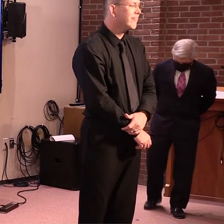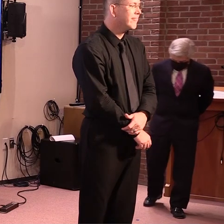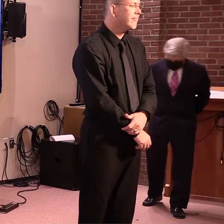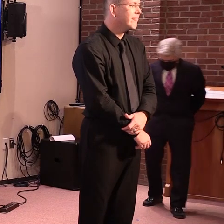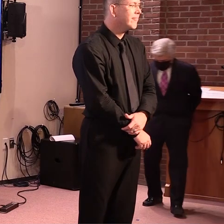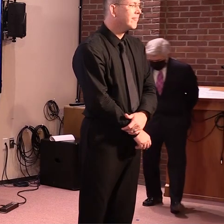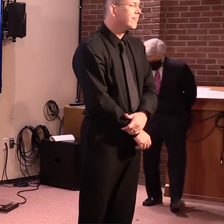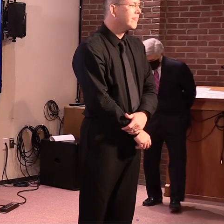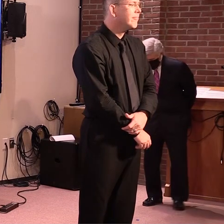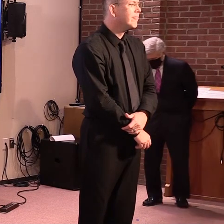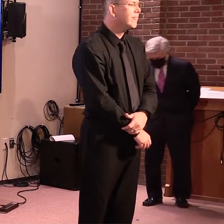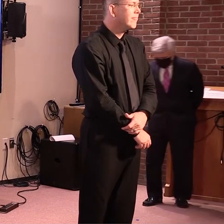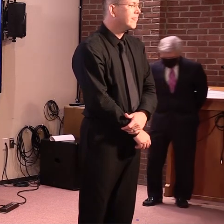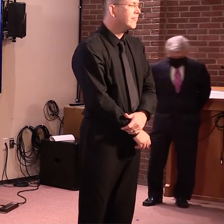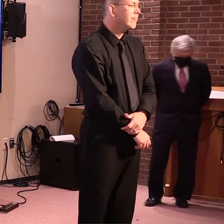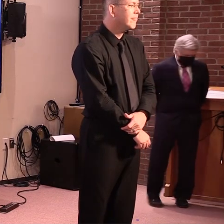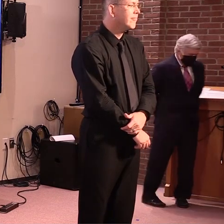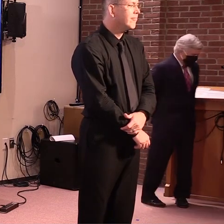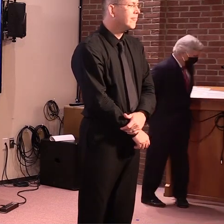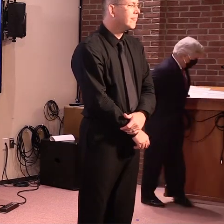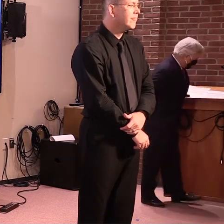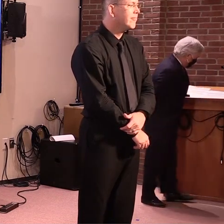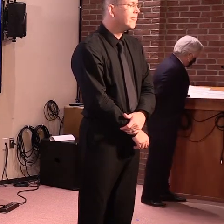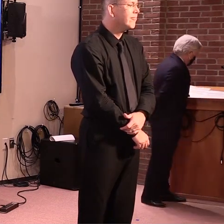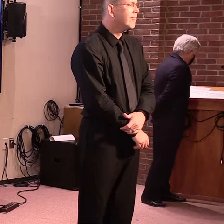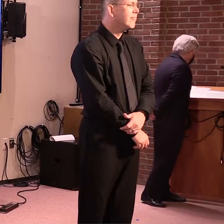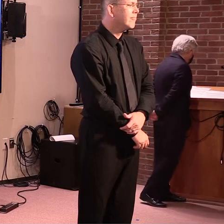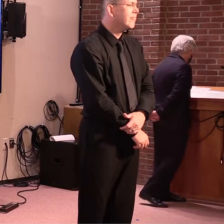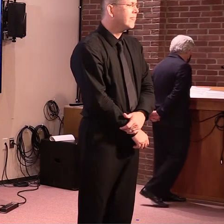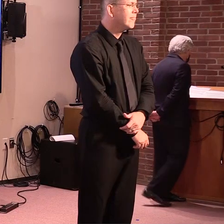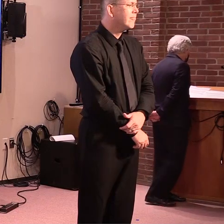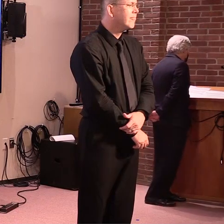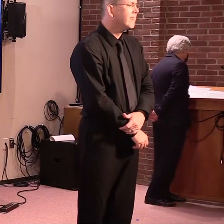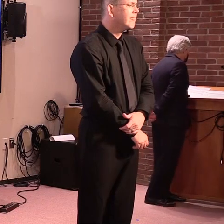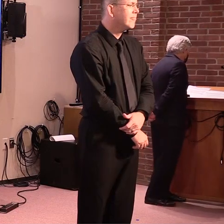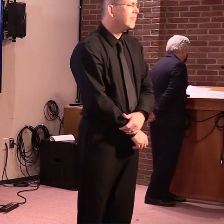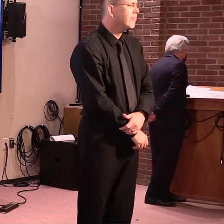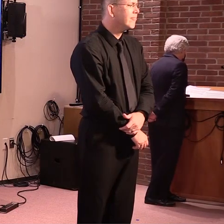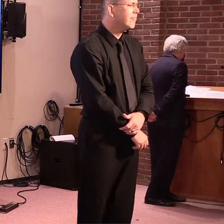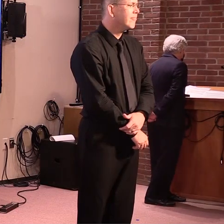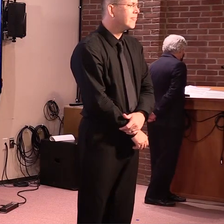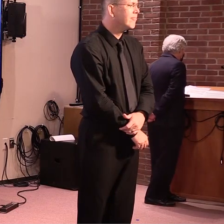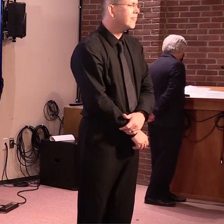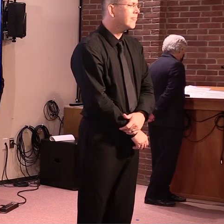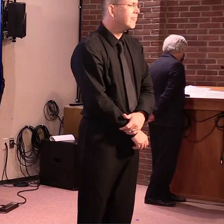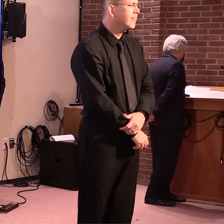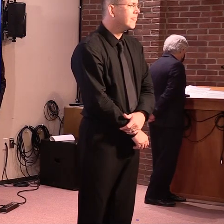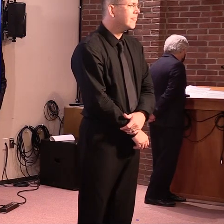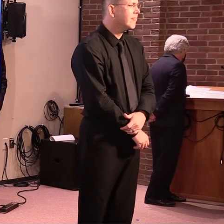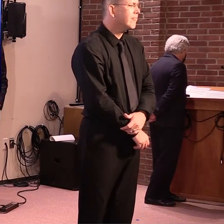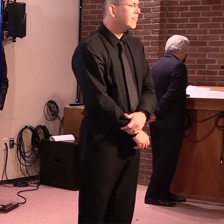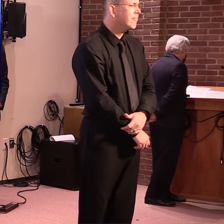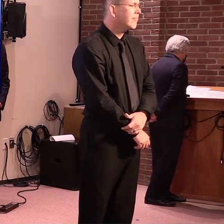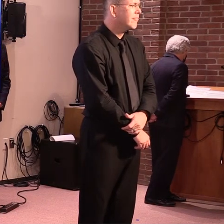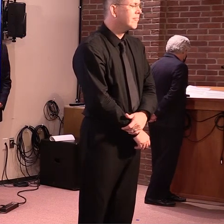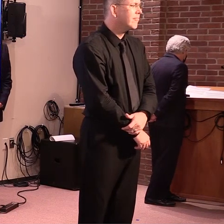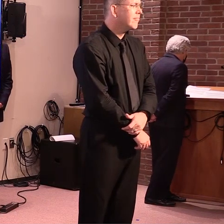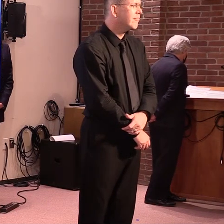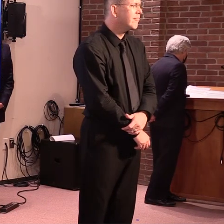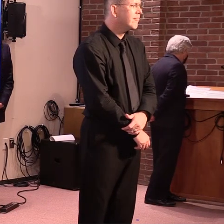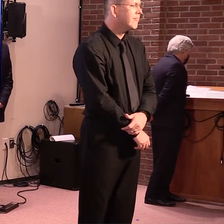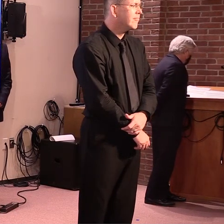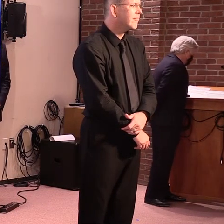financial issue with farmers, we could really see a massive layoff with